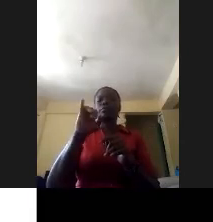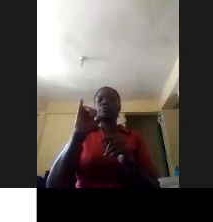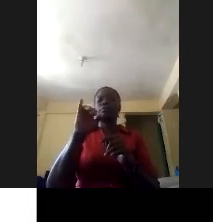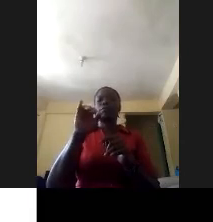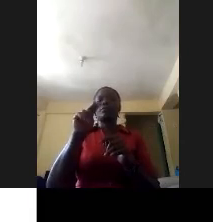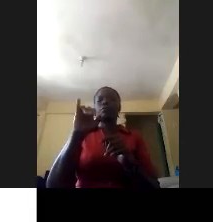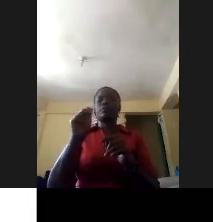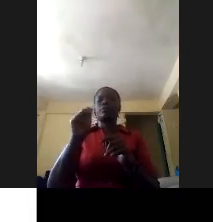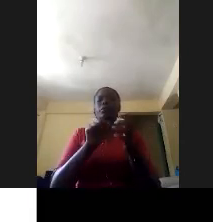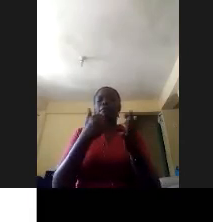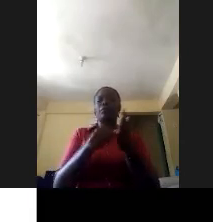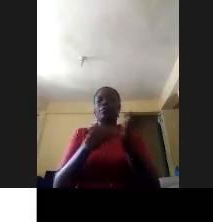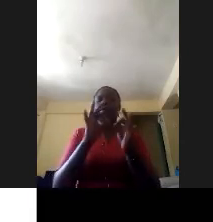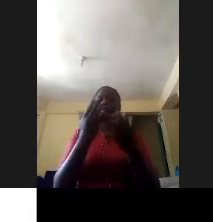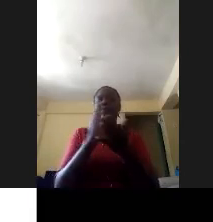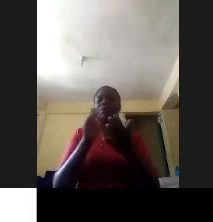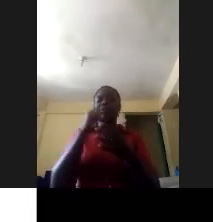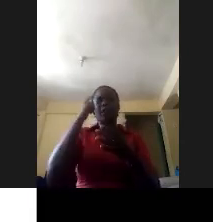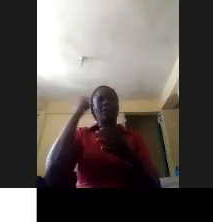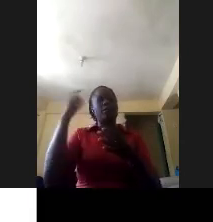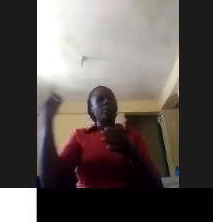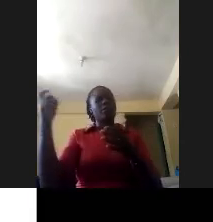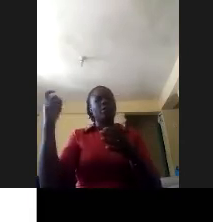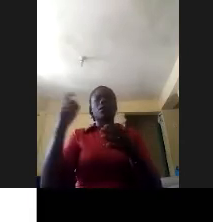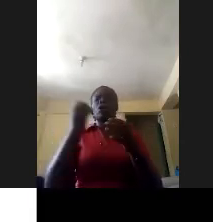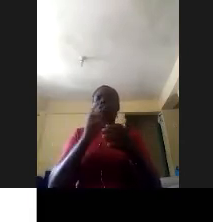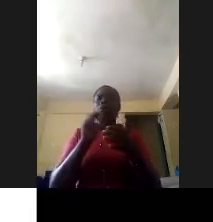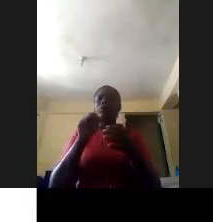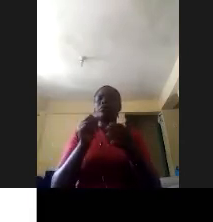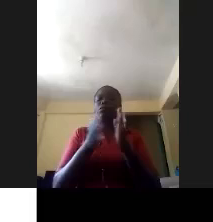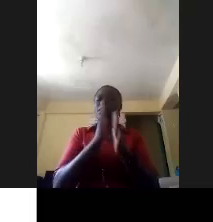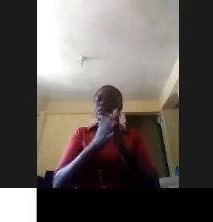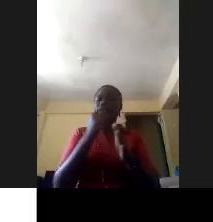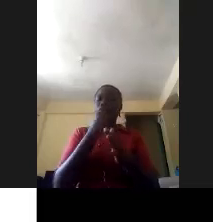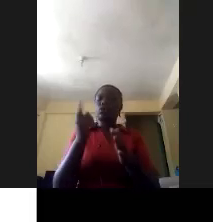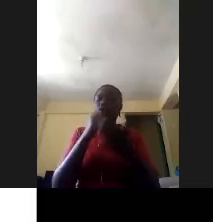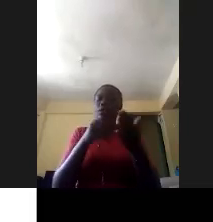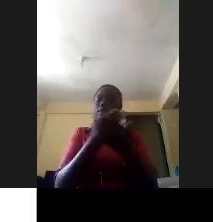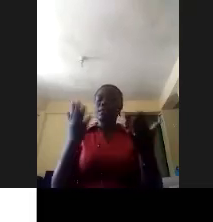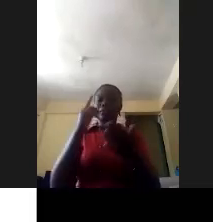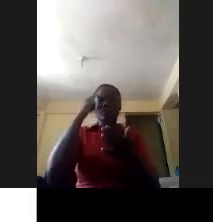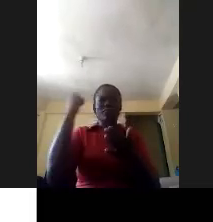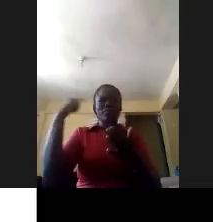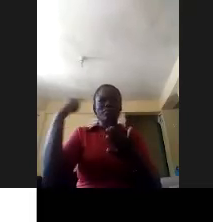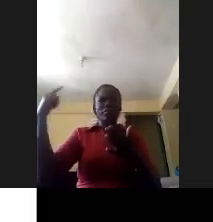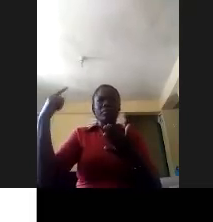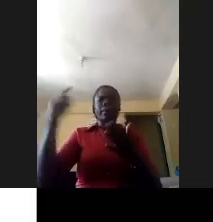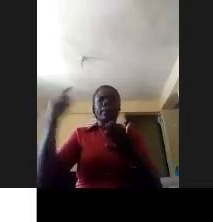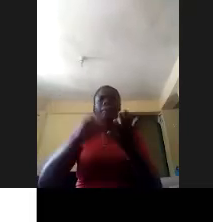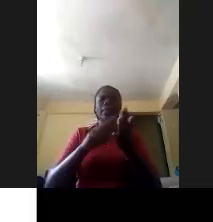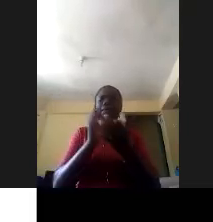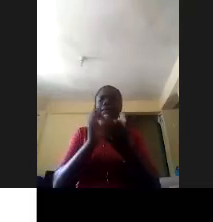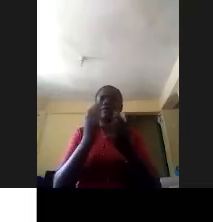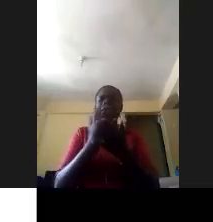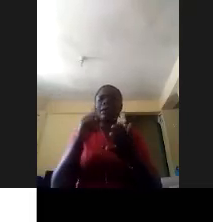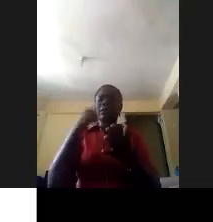or delusions, yeah, so quickly to tell you what are these hallucinations. Let's say if somebody is saying, I can